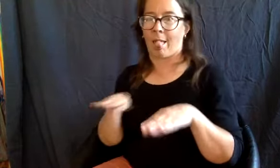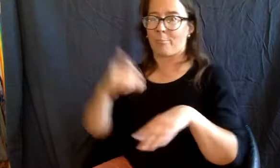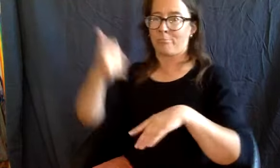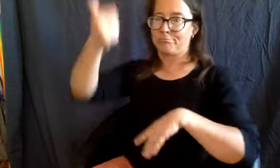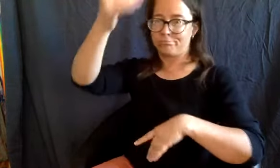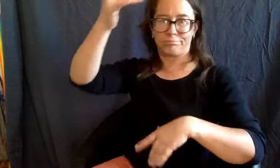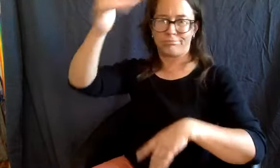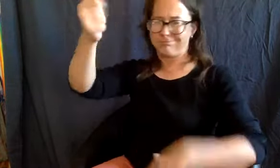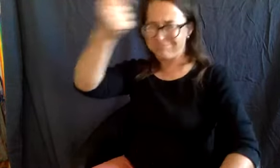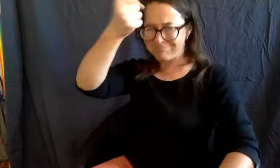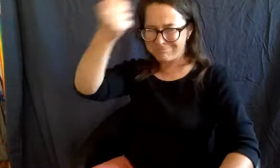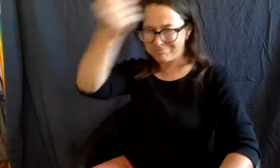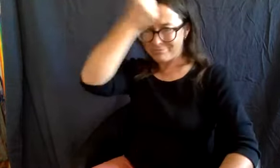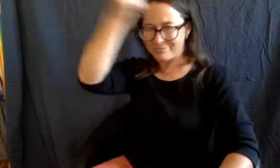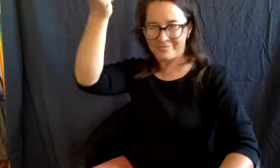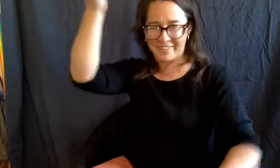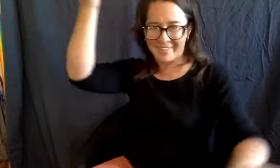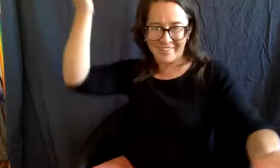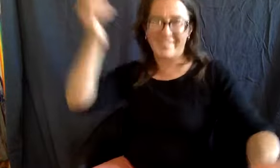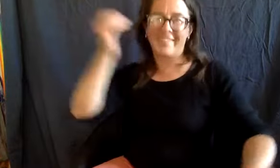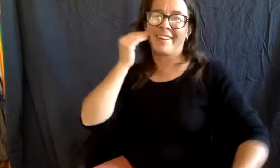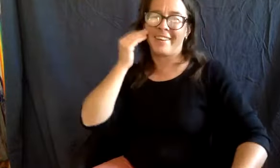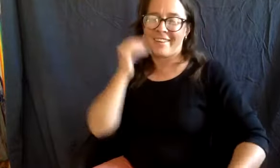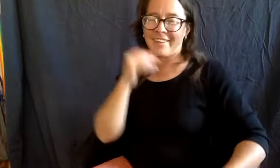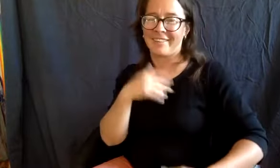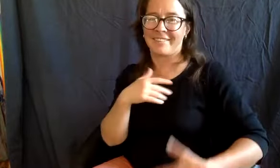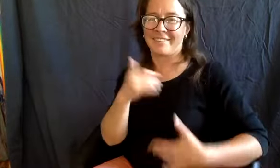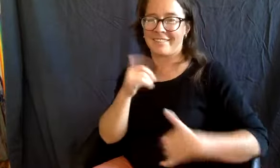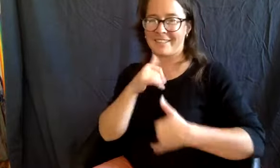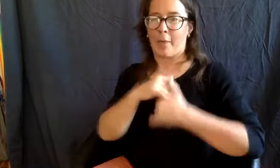gone at this point. Half my head is shaved, because apparently when I black out, I like to